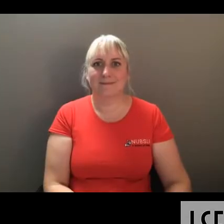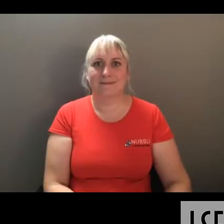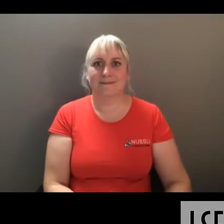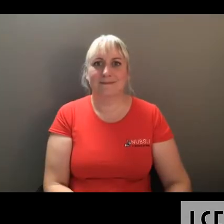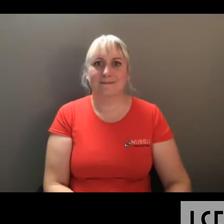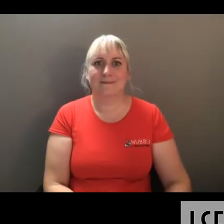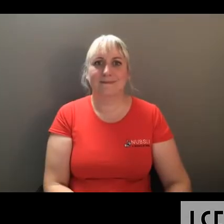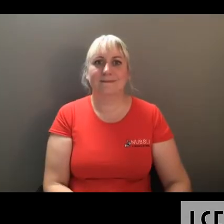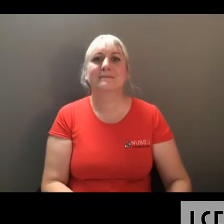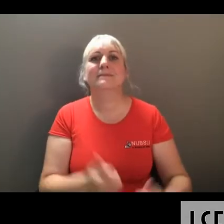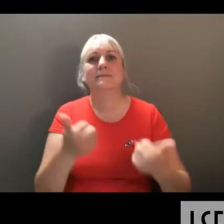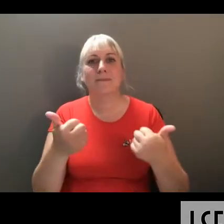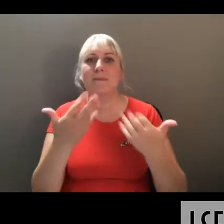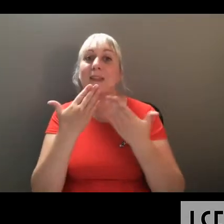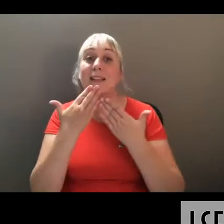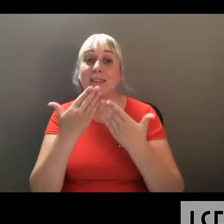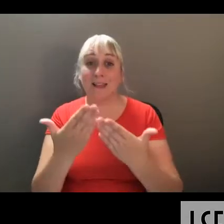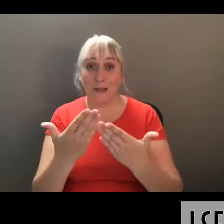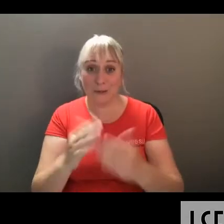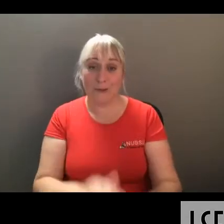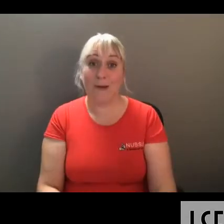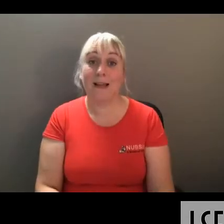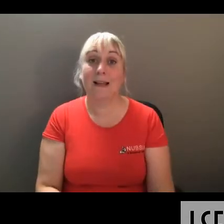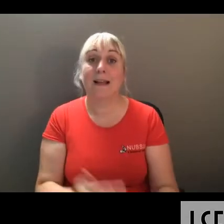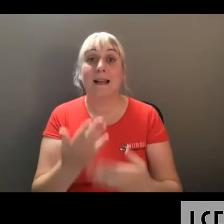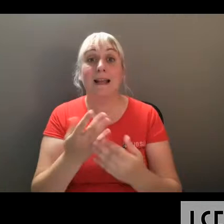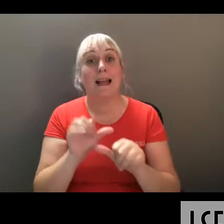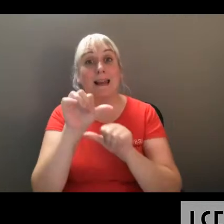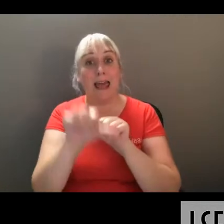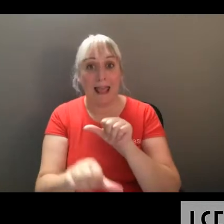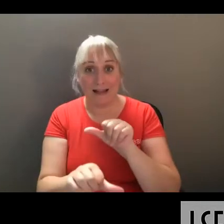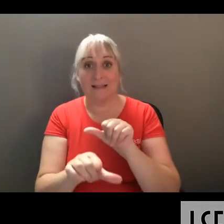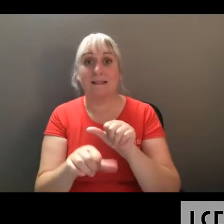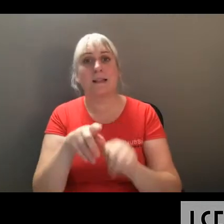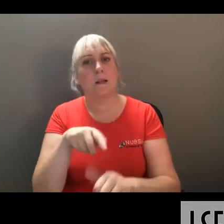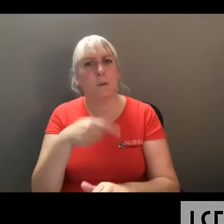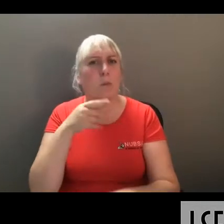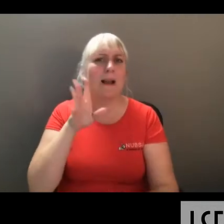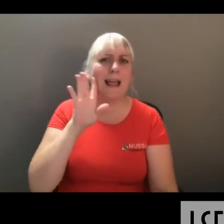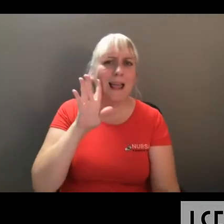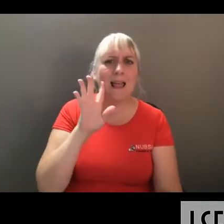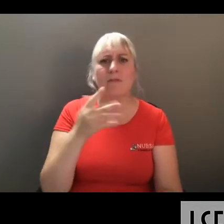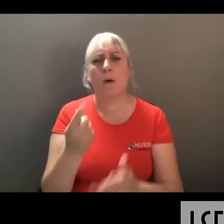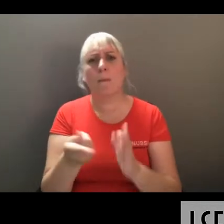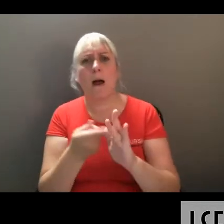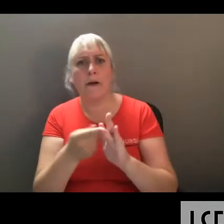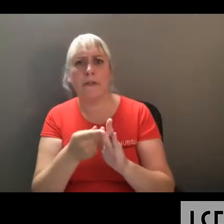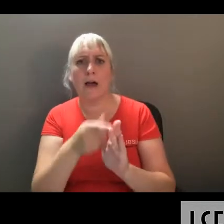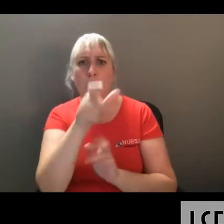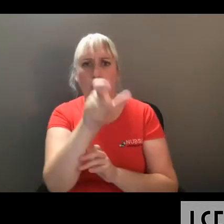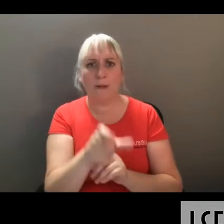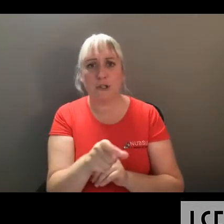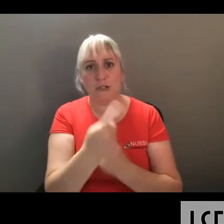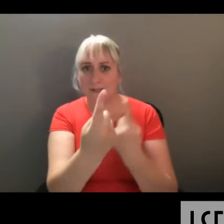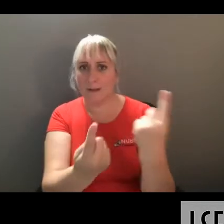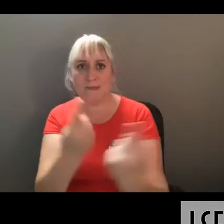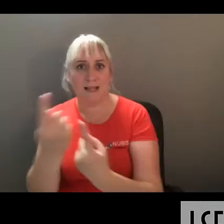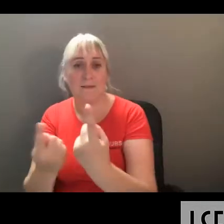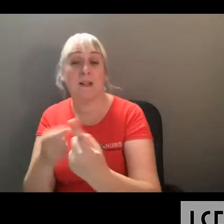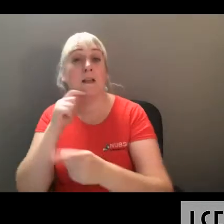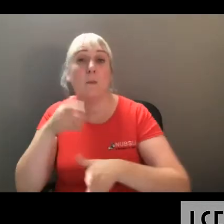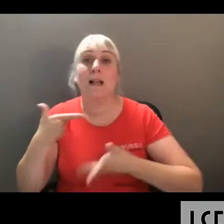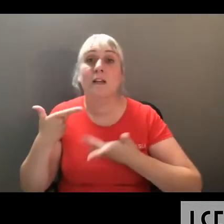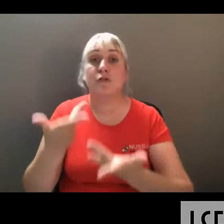Thanks very much, Ellen. So we're now going to hear from some other commissioners who are going to introduce some of the key proposals